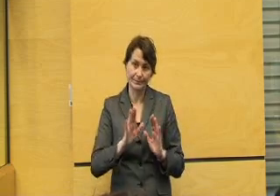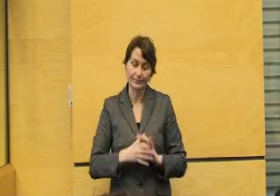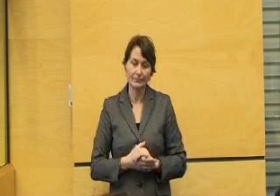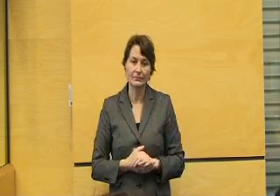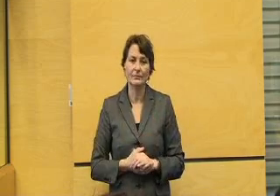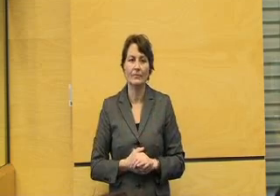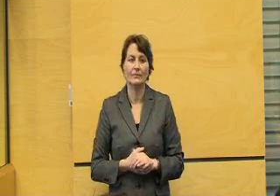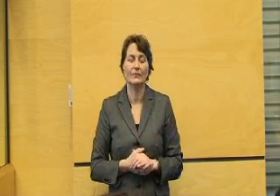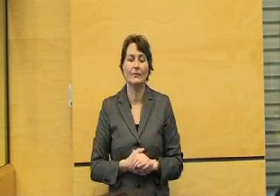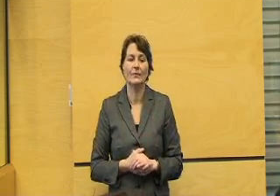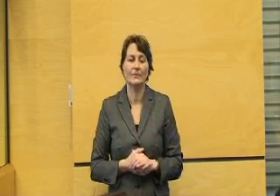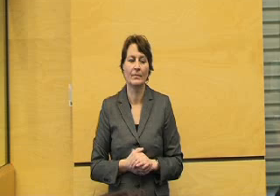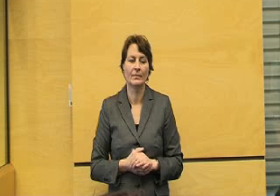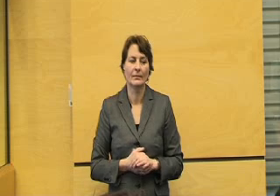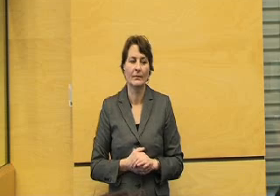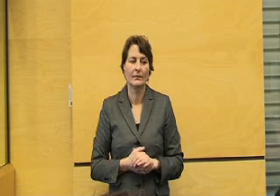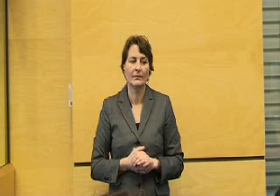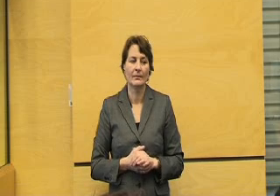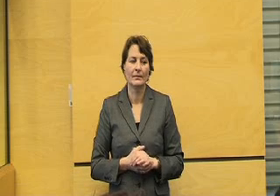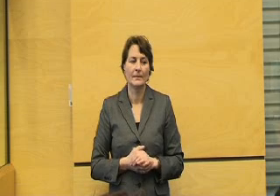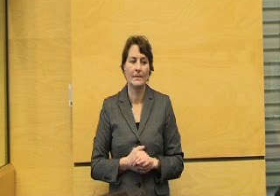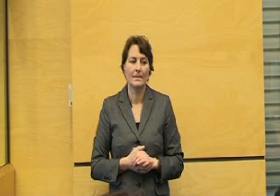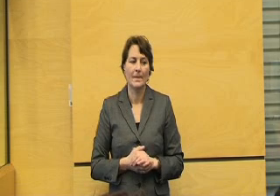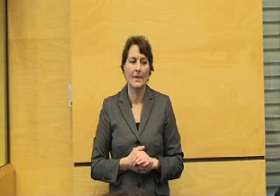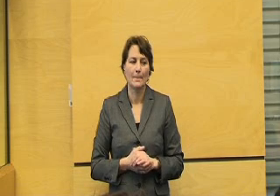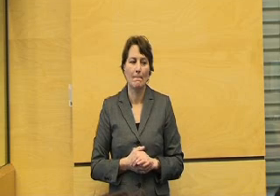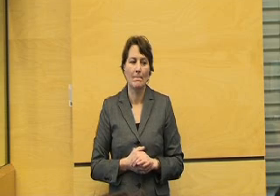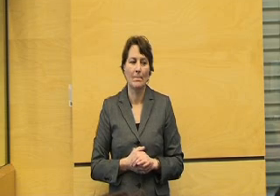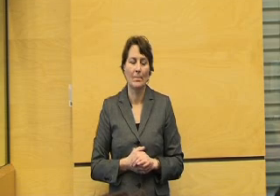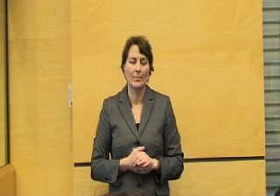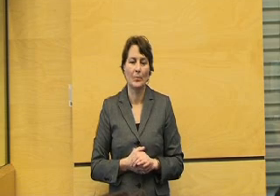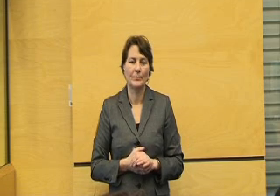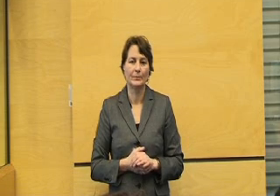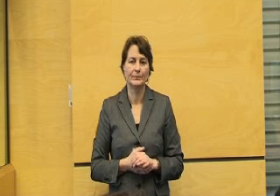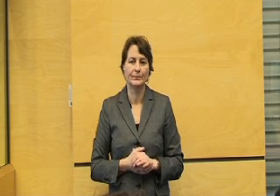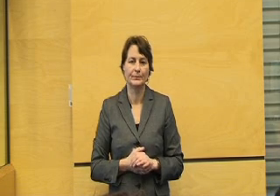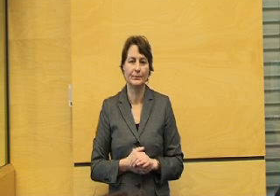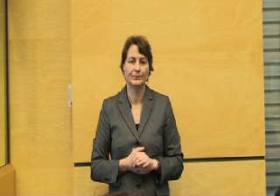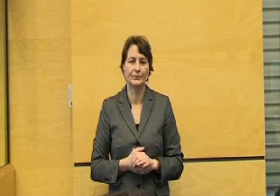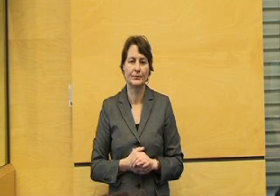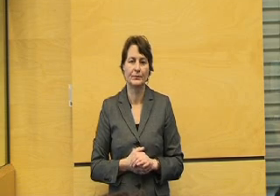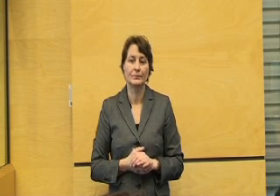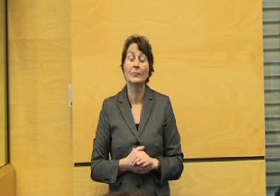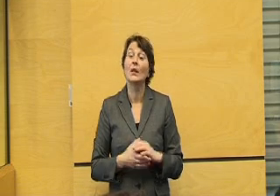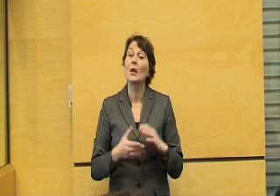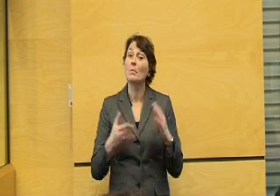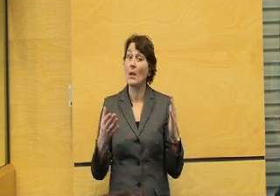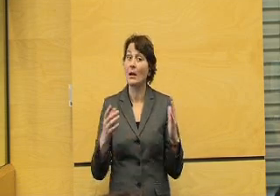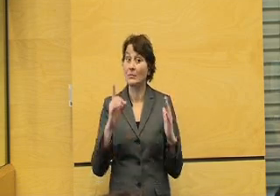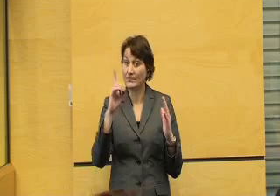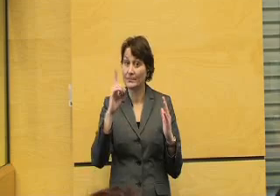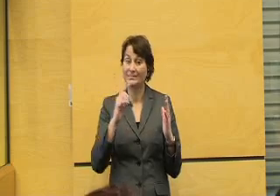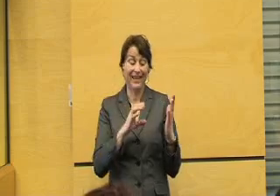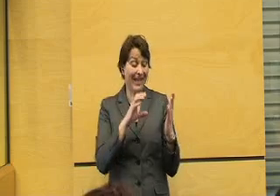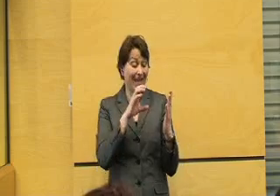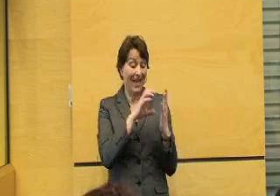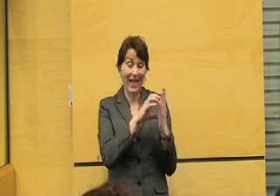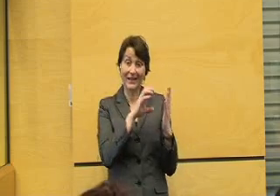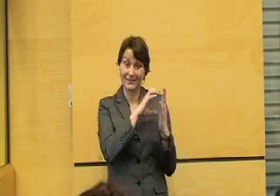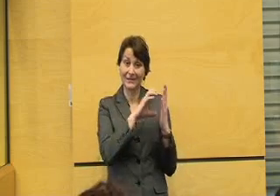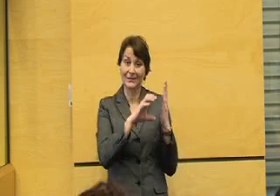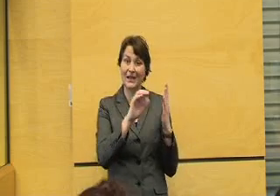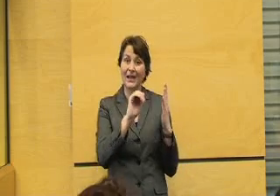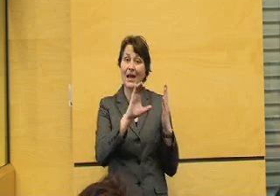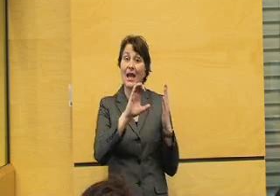And at the same time, it seems as if the Act does not recognize the denial